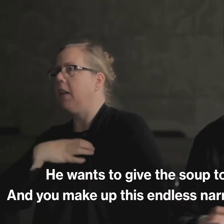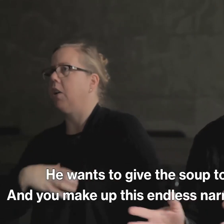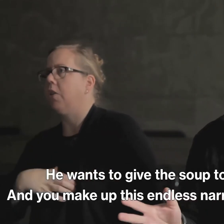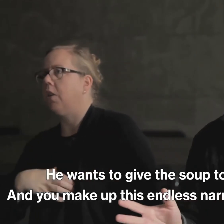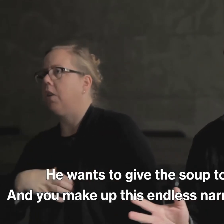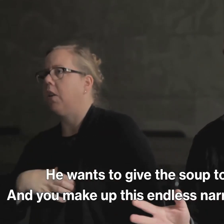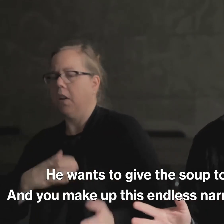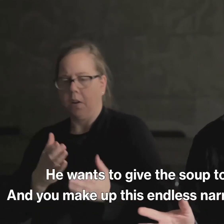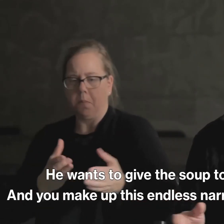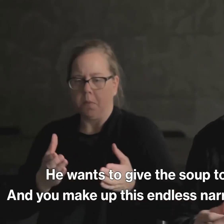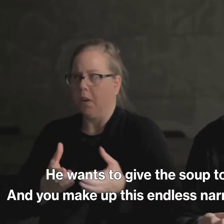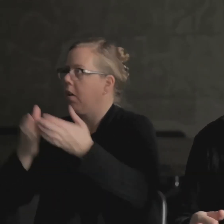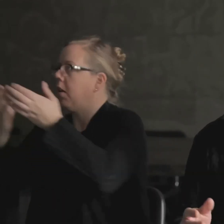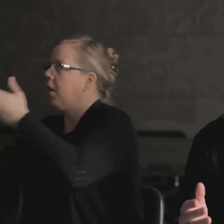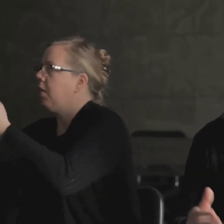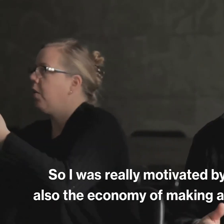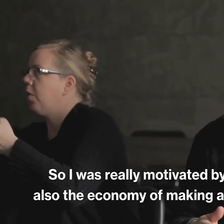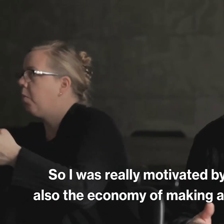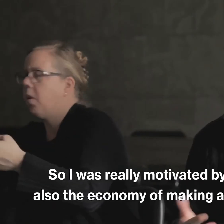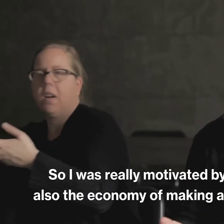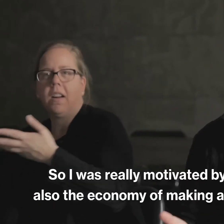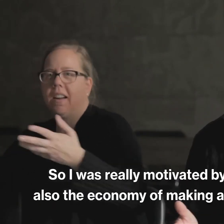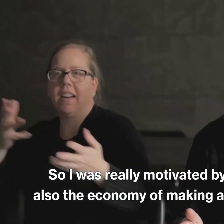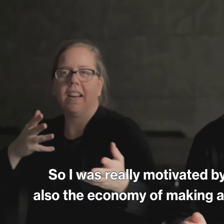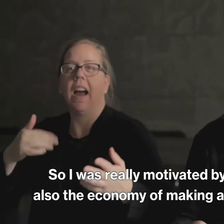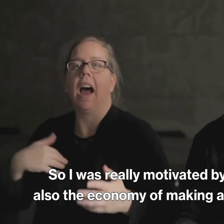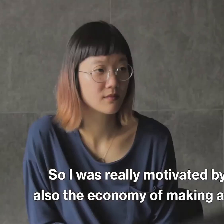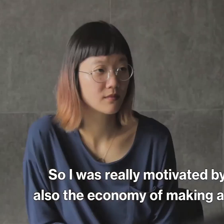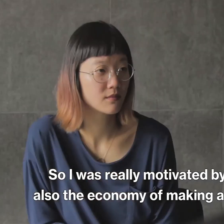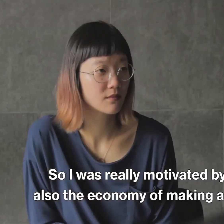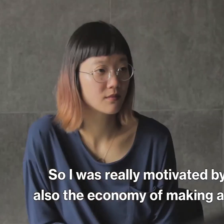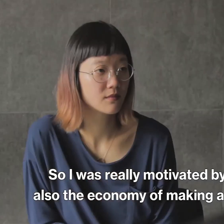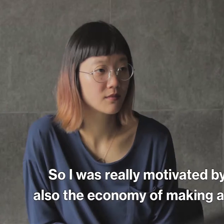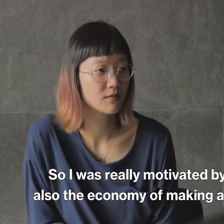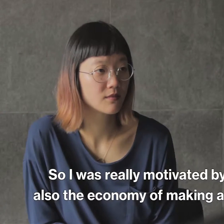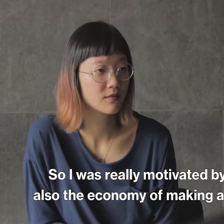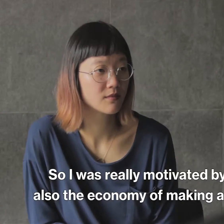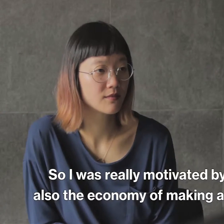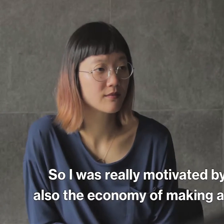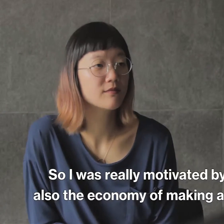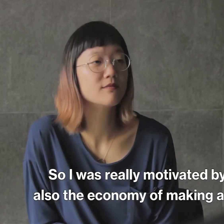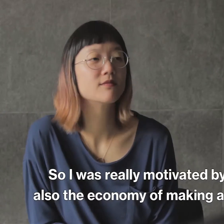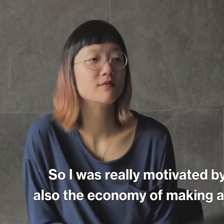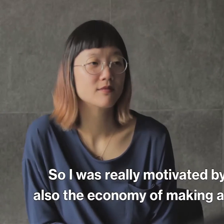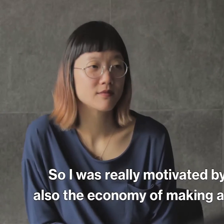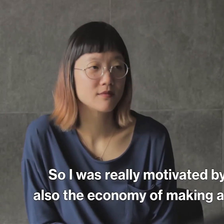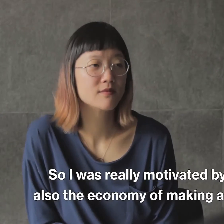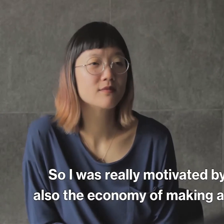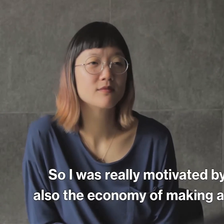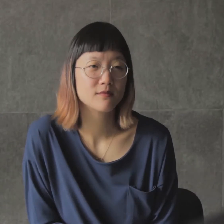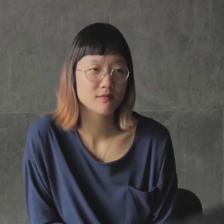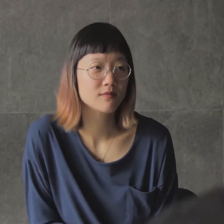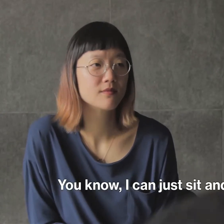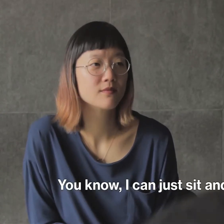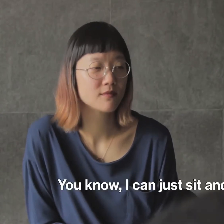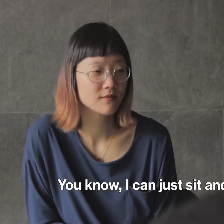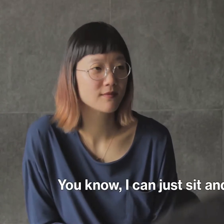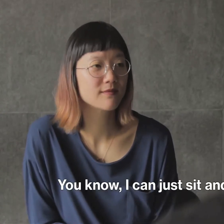up this endless narrative from that. And so I was really motivated by that, and also the economy of making a PowerPoint is, you know, I can just sit and